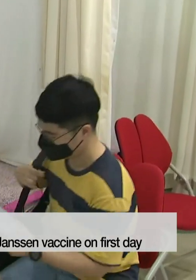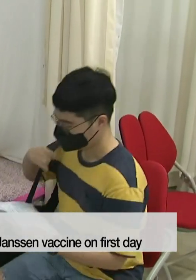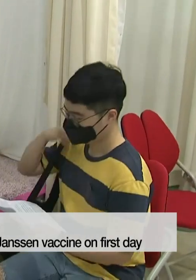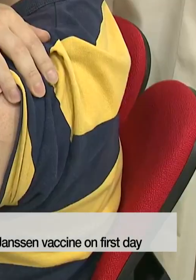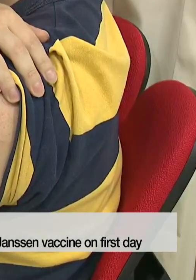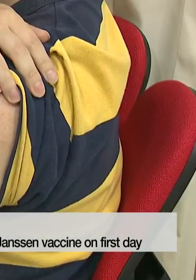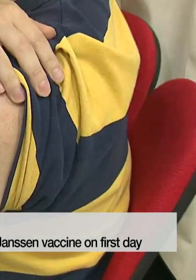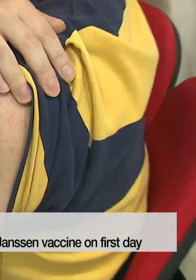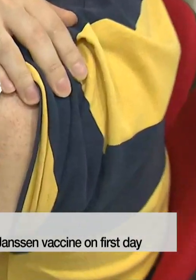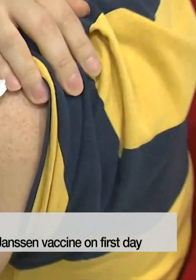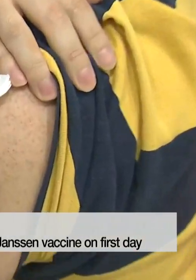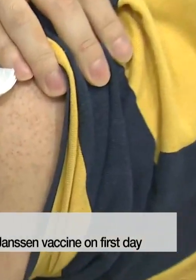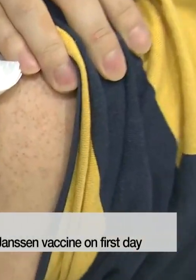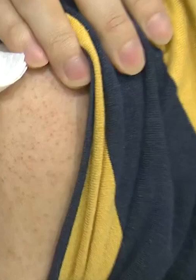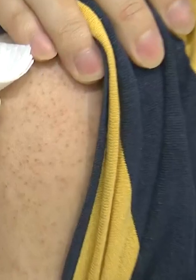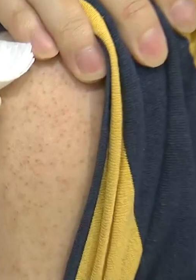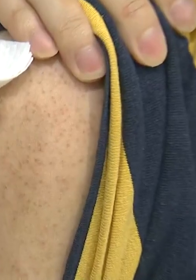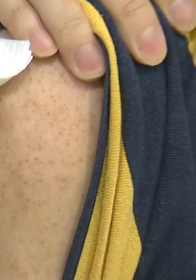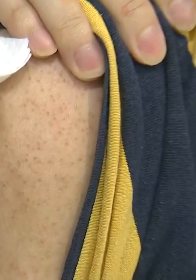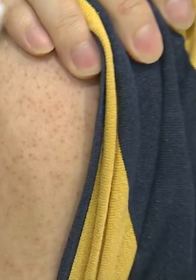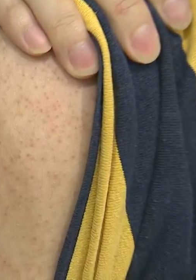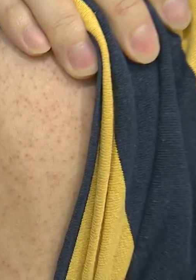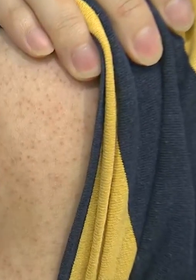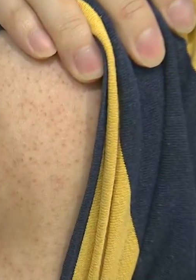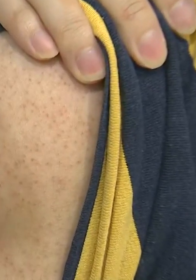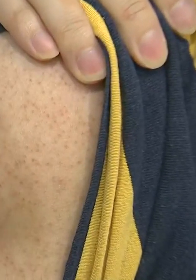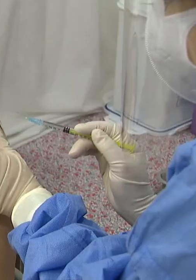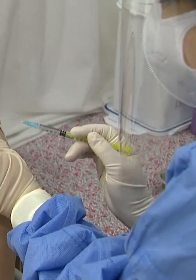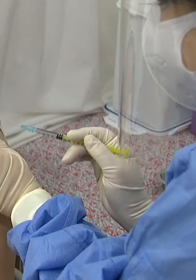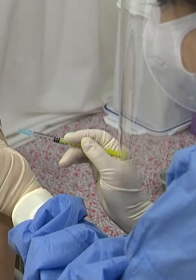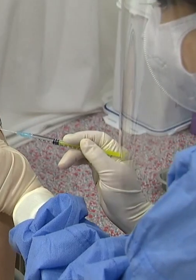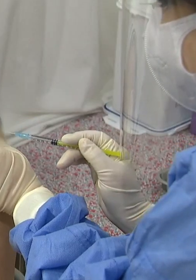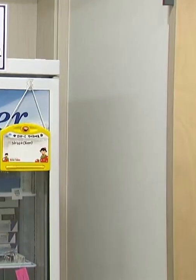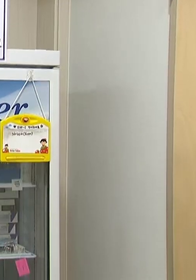shots on Thursday appeared to be happy and relieved.